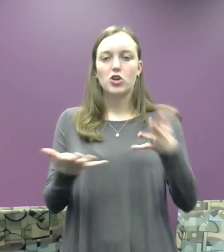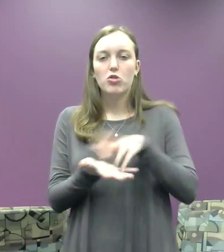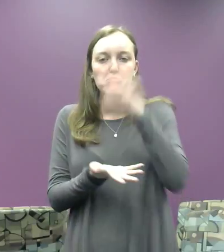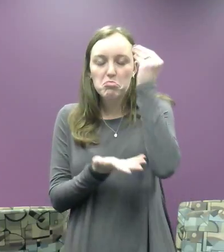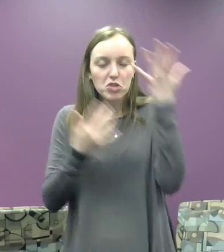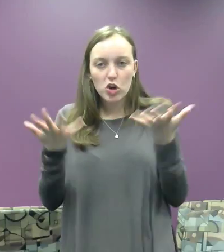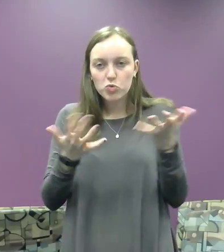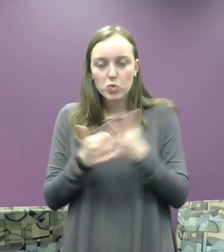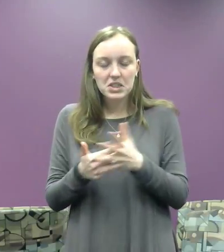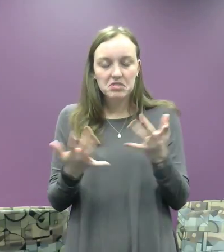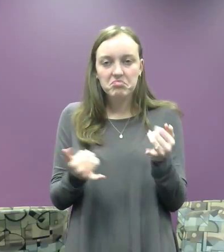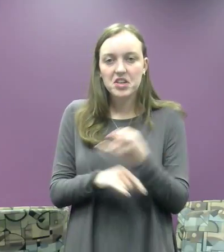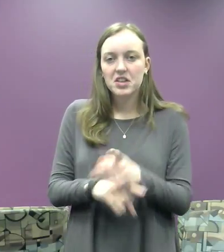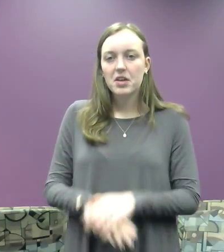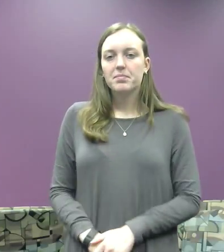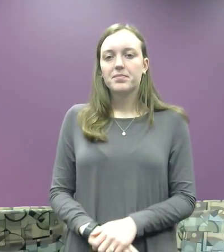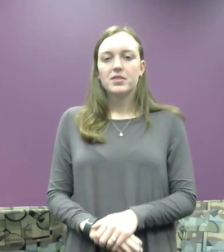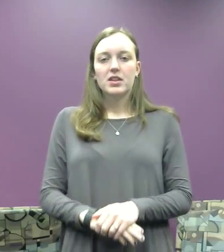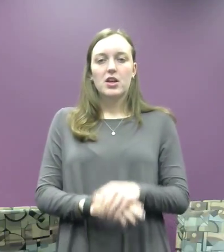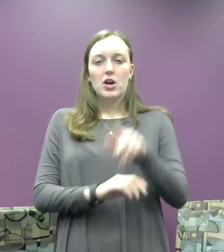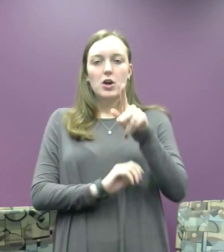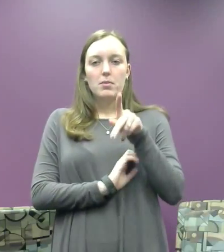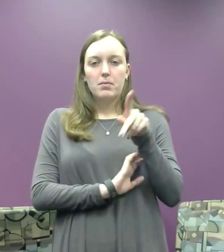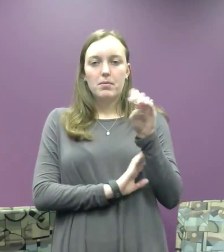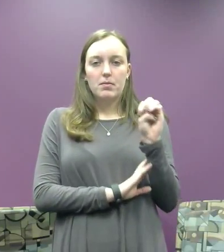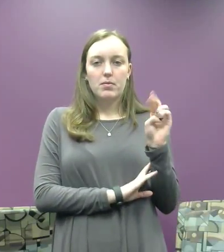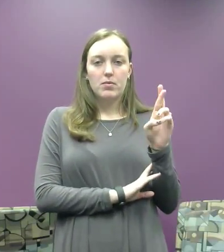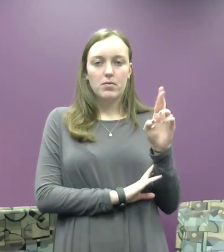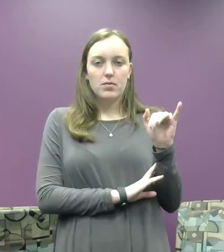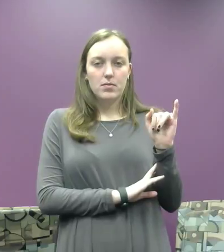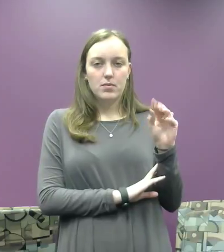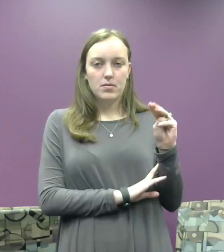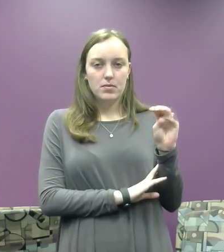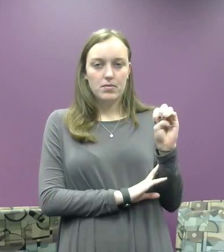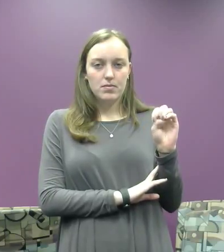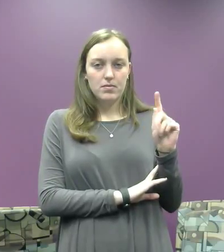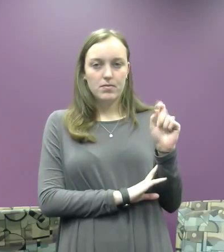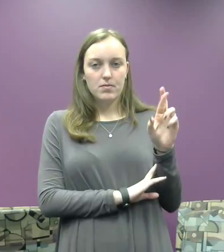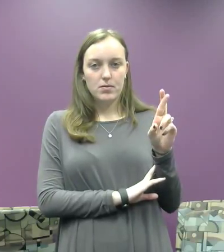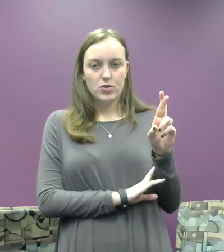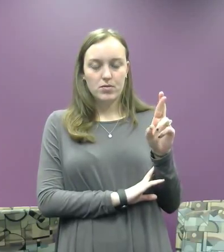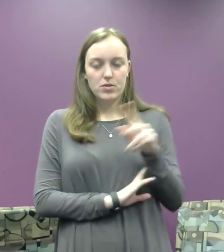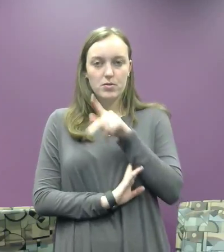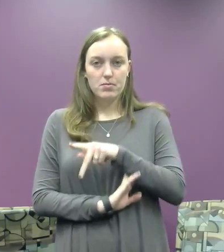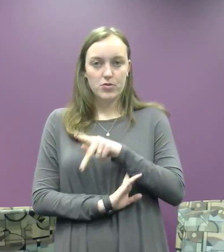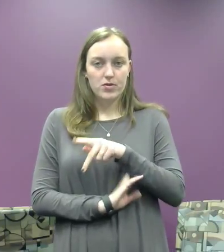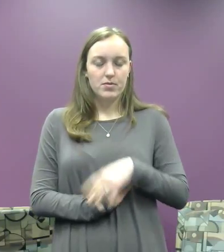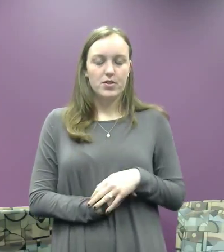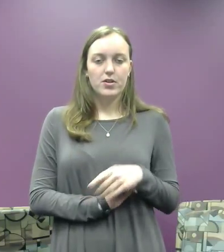are subjects out of geometry. And before we get too far into the lesson here, I would like to try